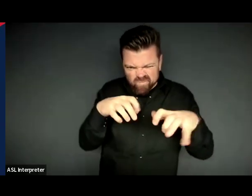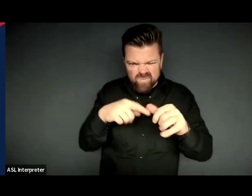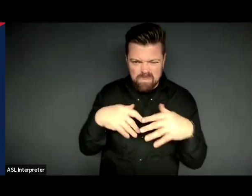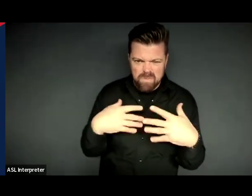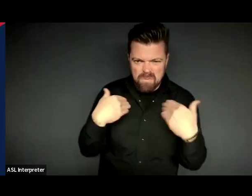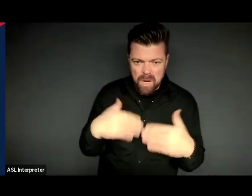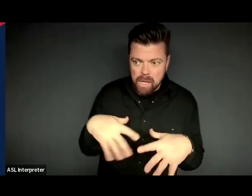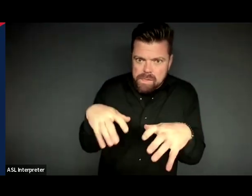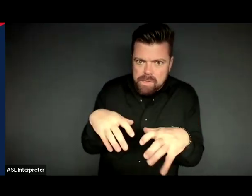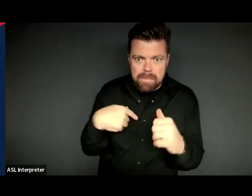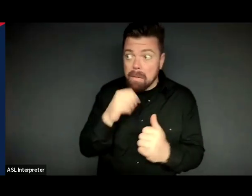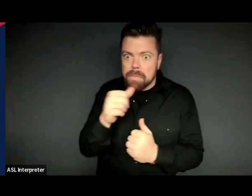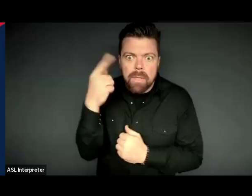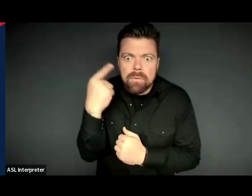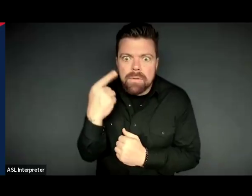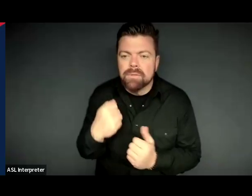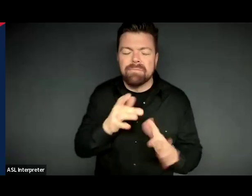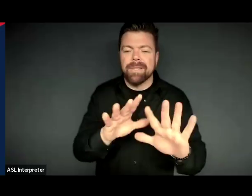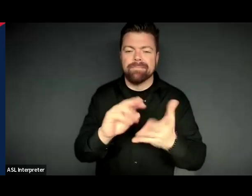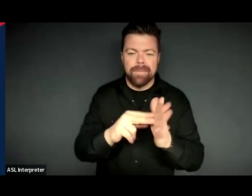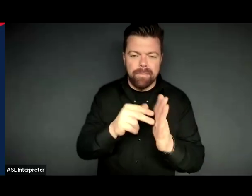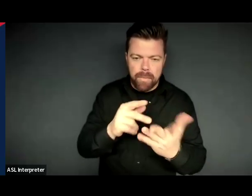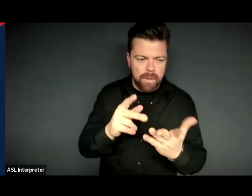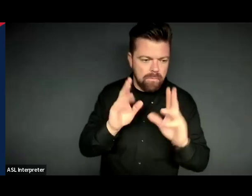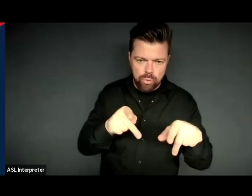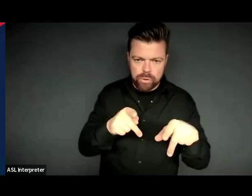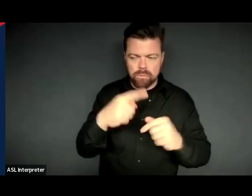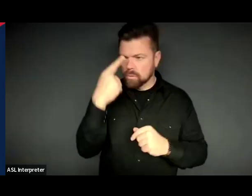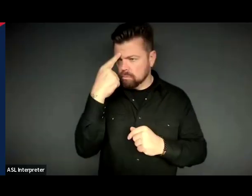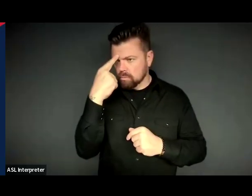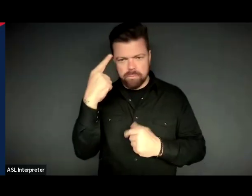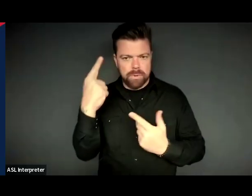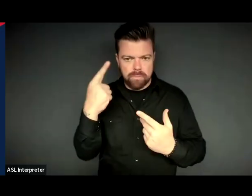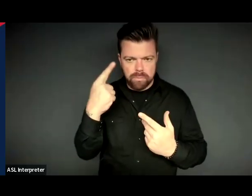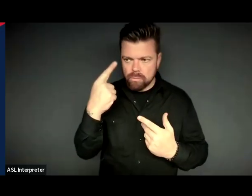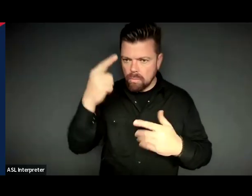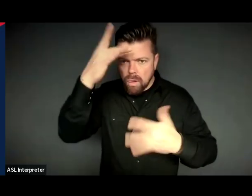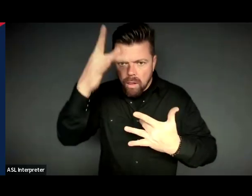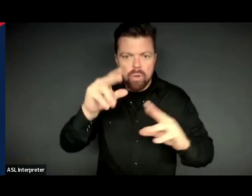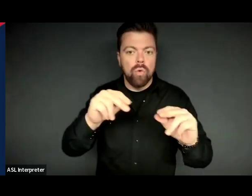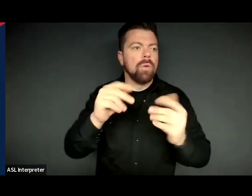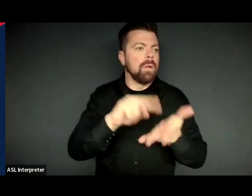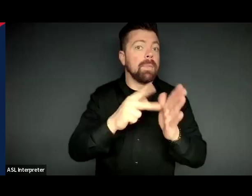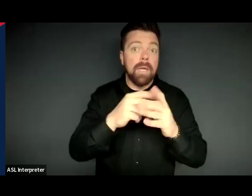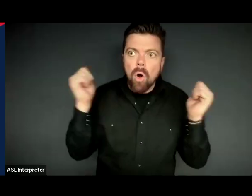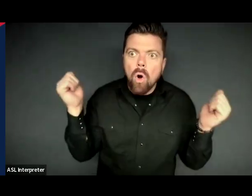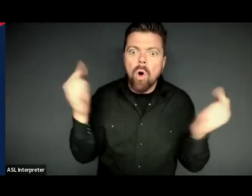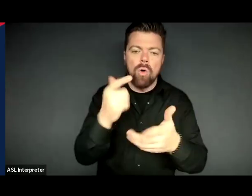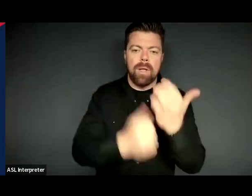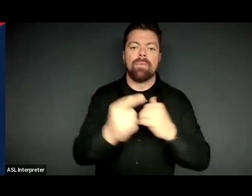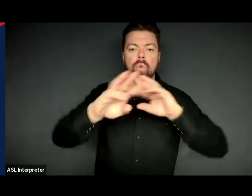not crazy. I'm not talking about people with mental illness. I'm talking about every single person on this